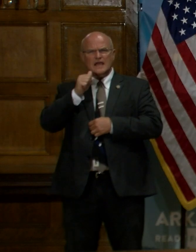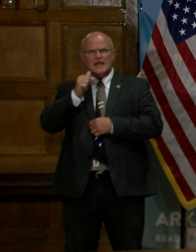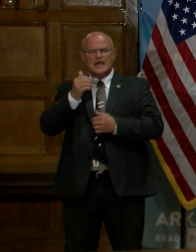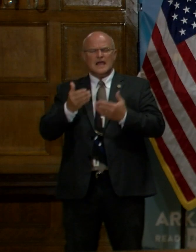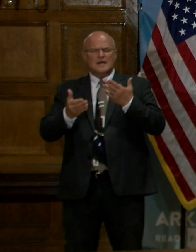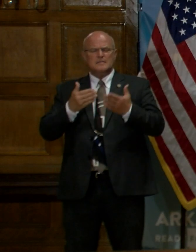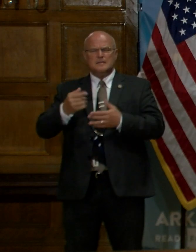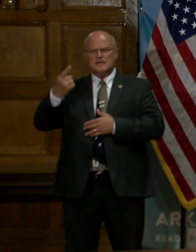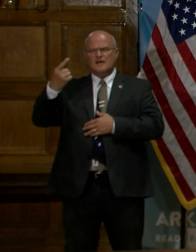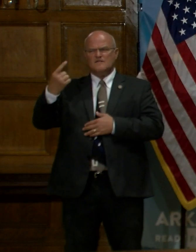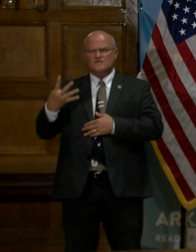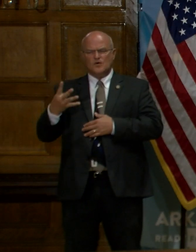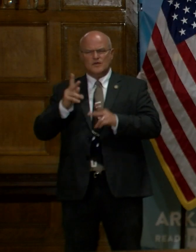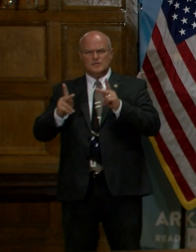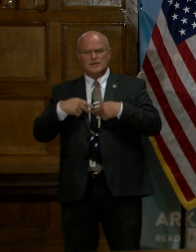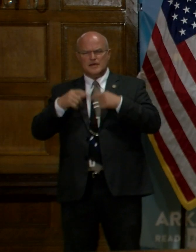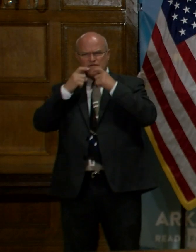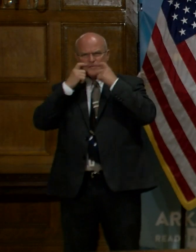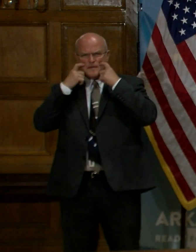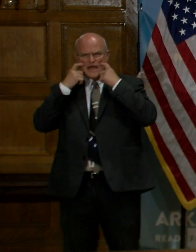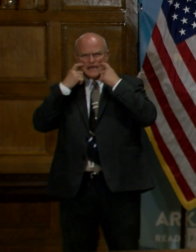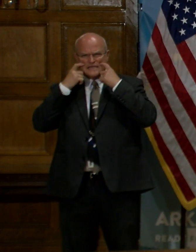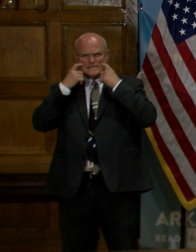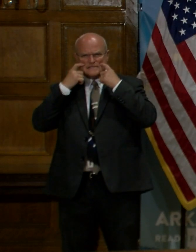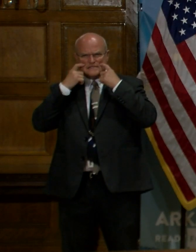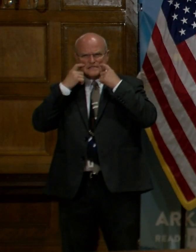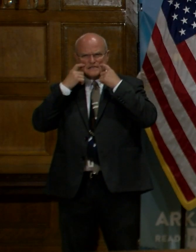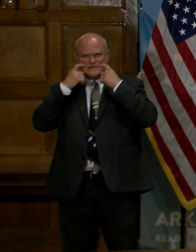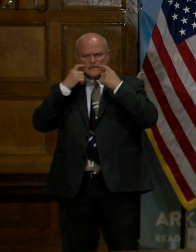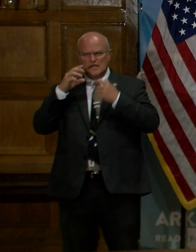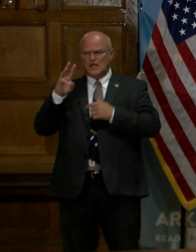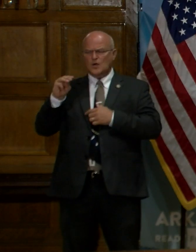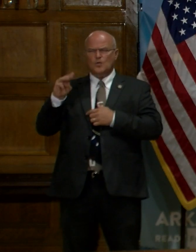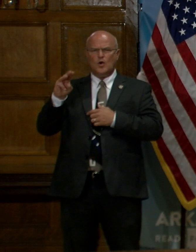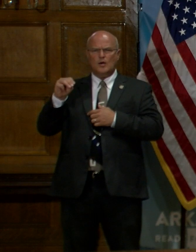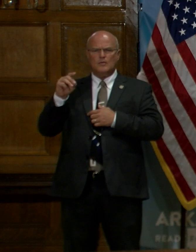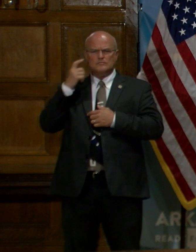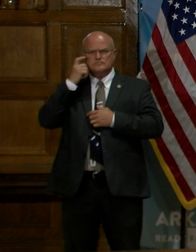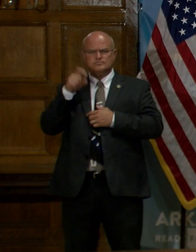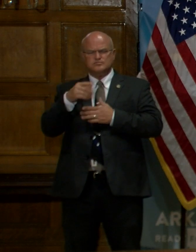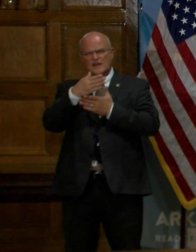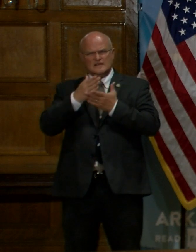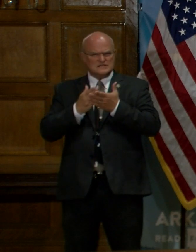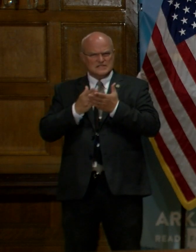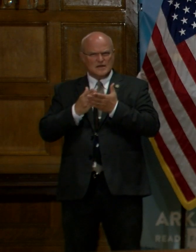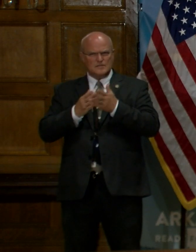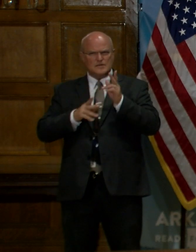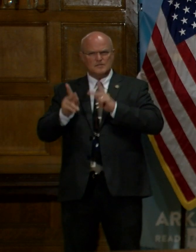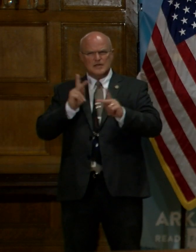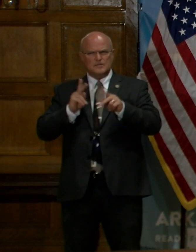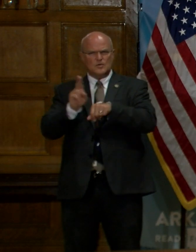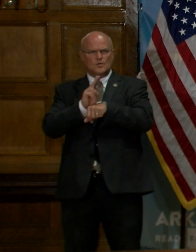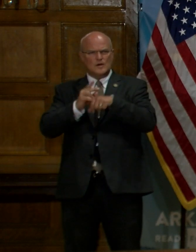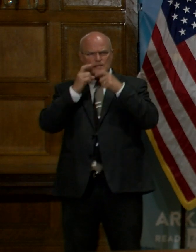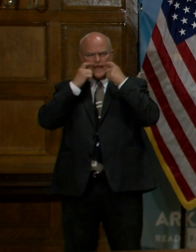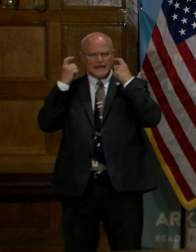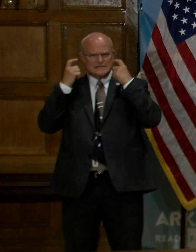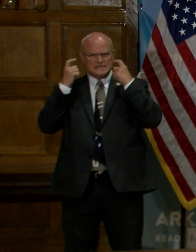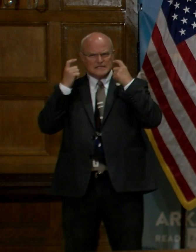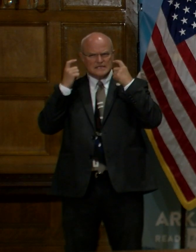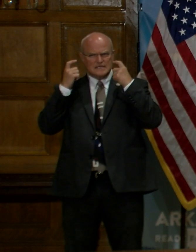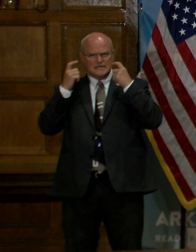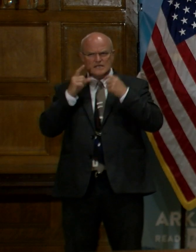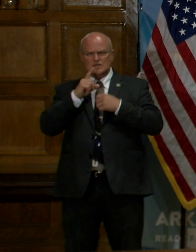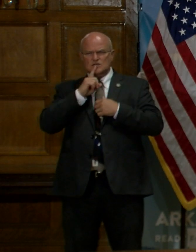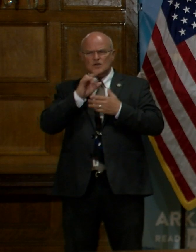of the customers wearing masks. You can go to any Walmart and realize that only a fraction of the public wears masks. If